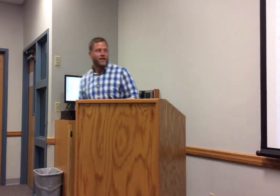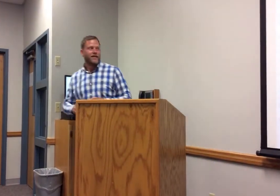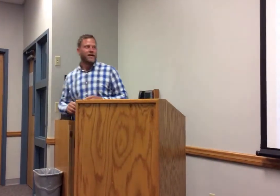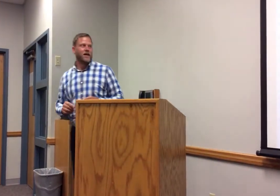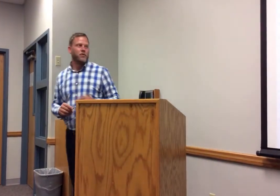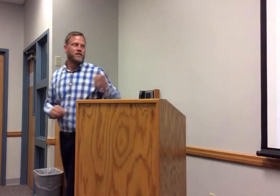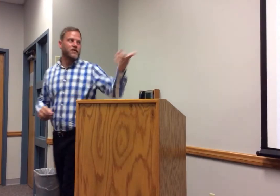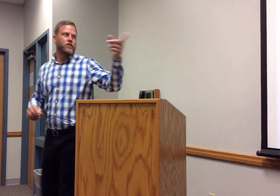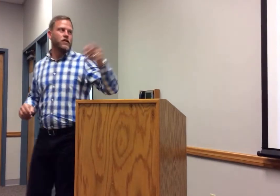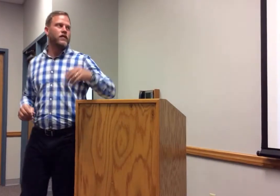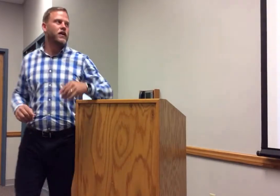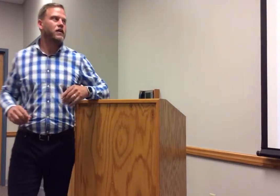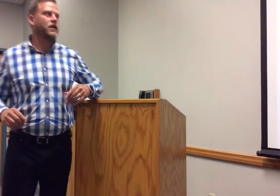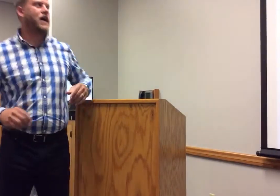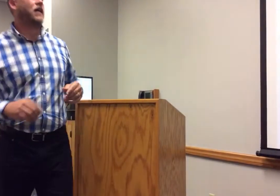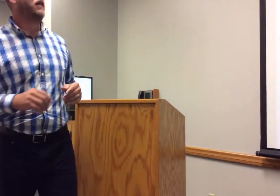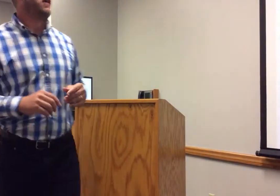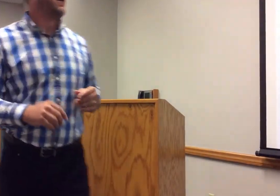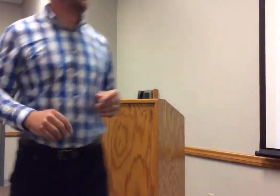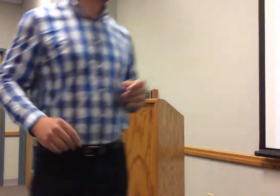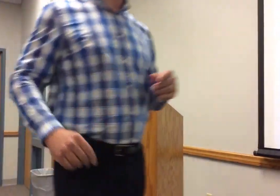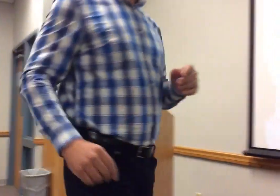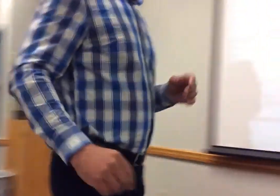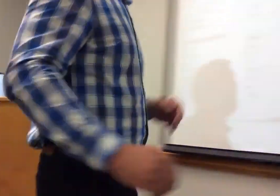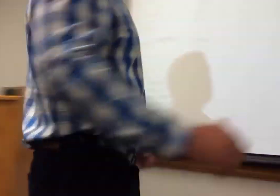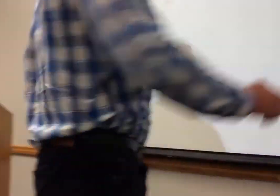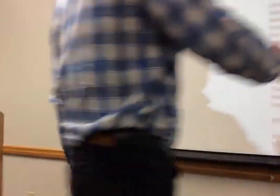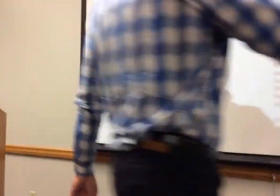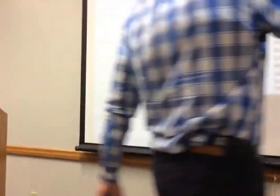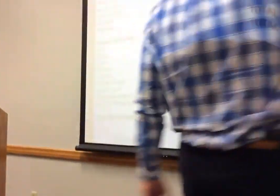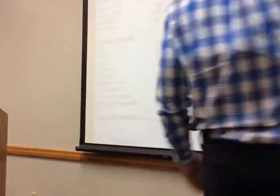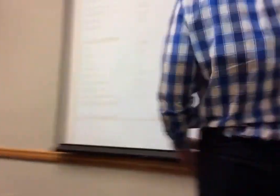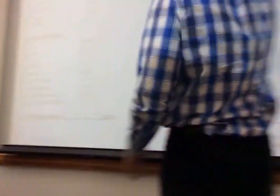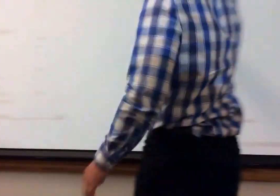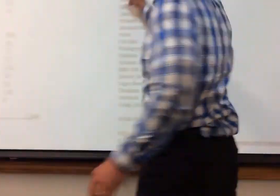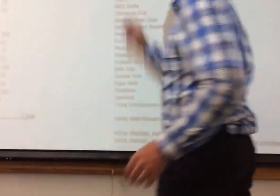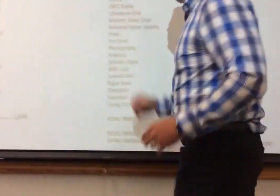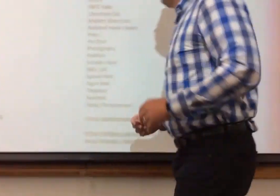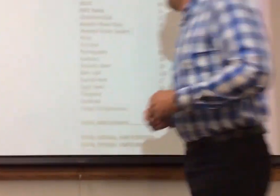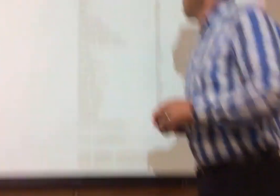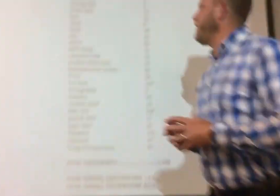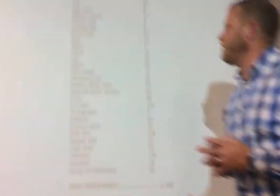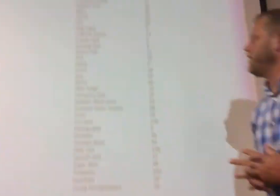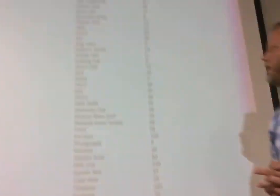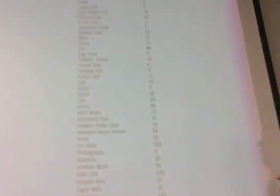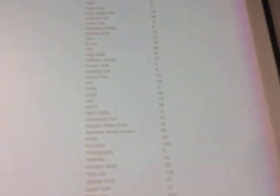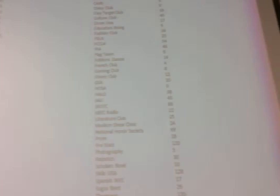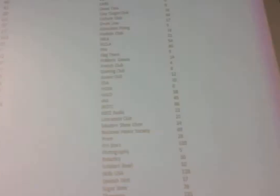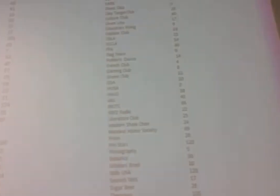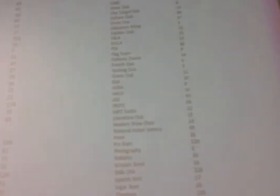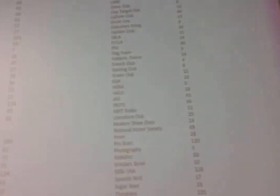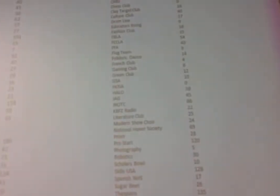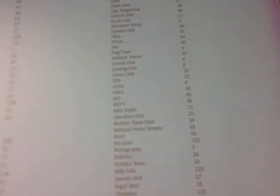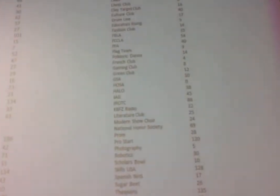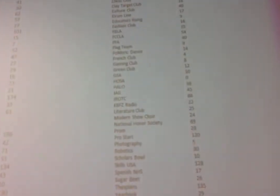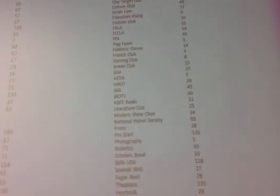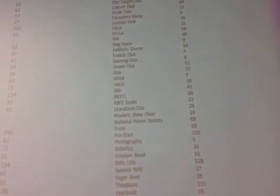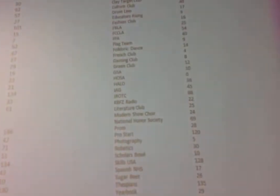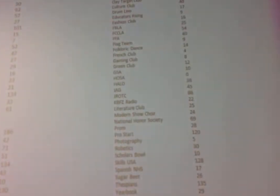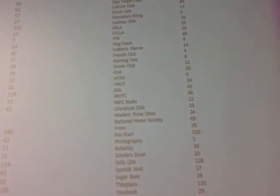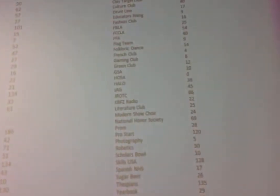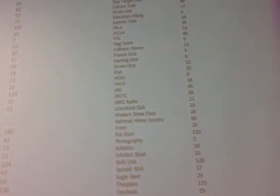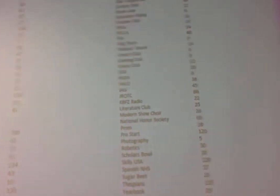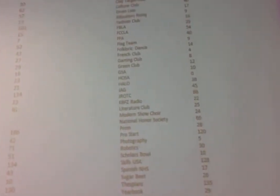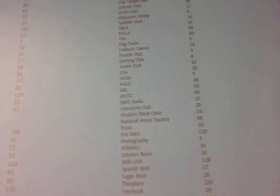a few zeros. Couple zeros over here, yeah. HOSA, we didn't, in talking with